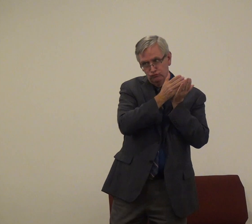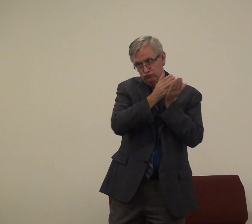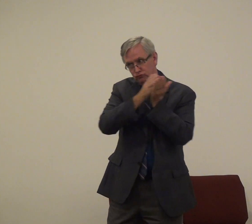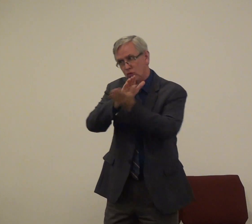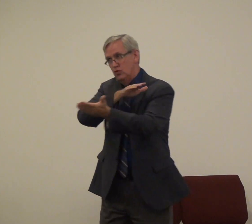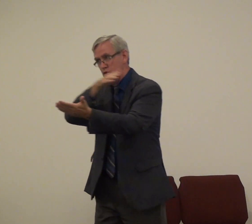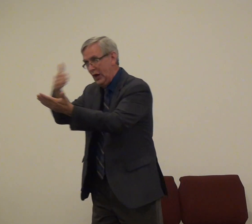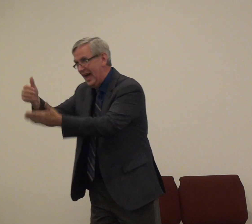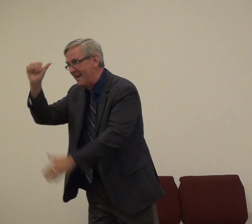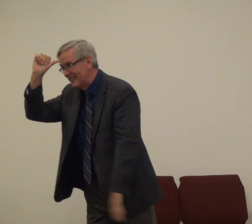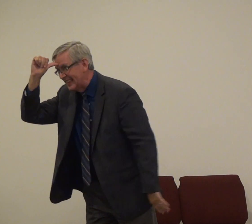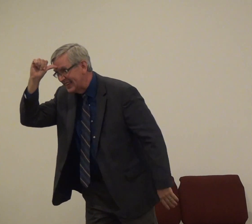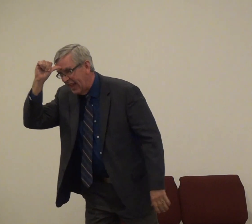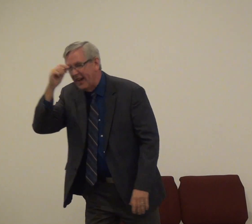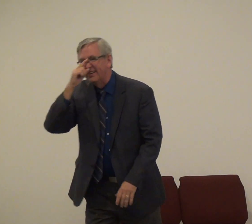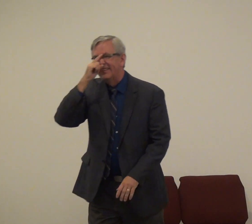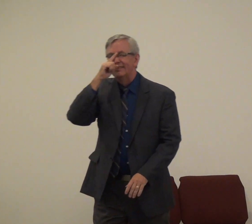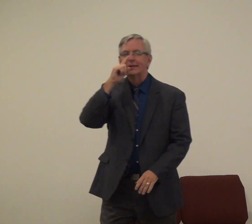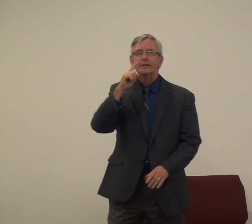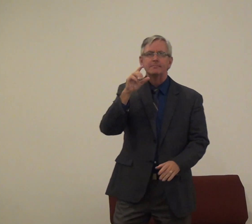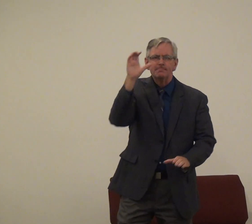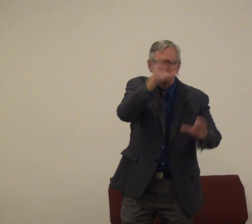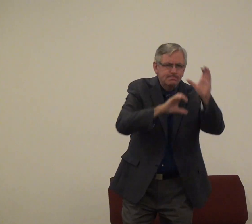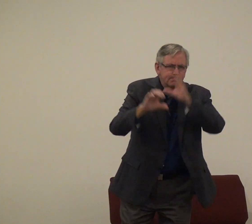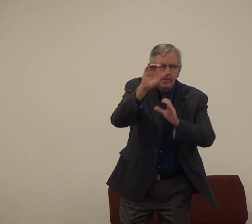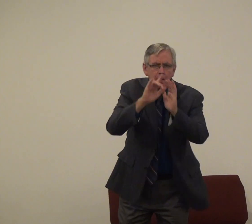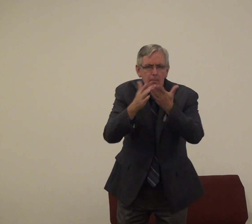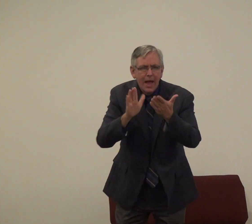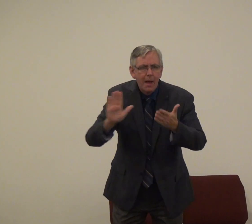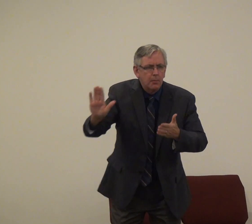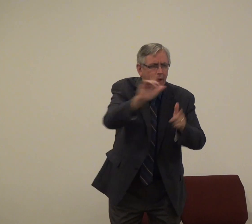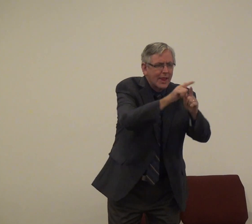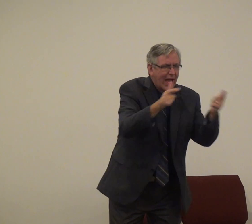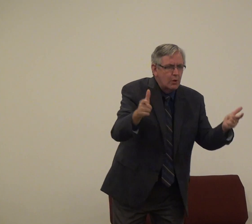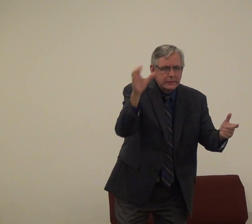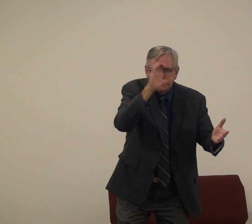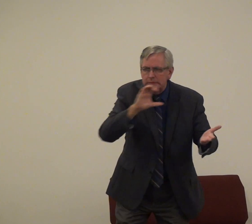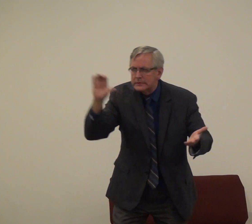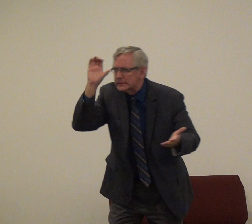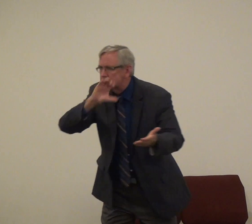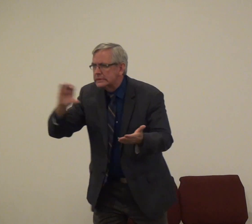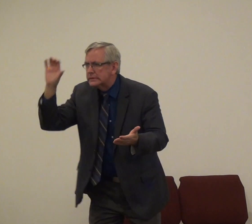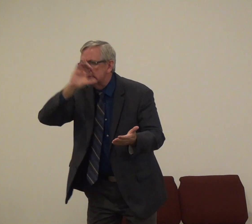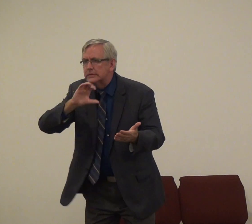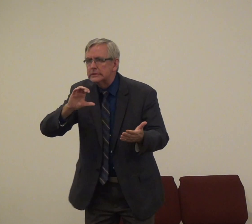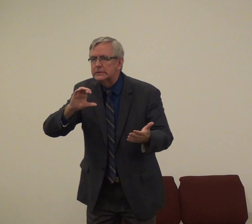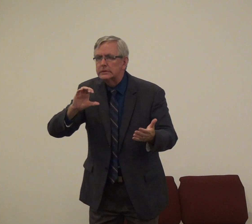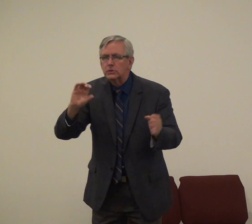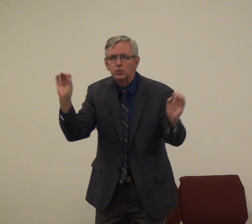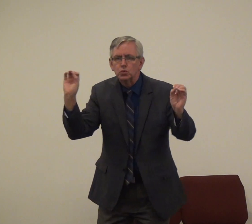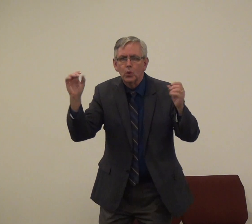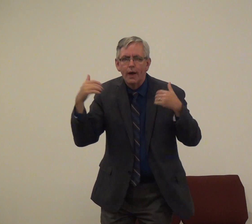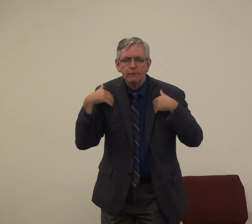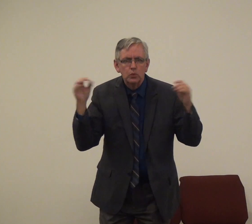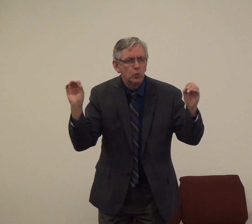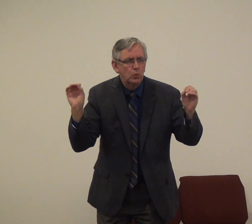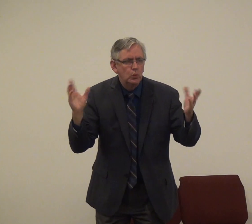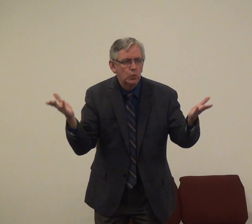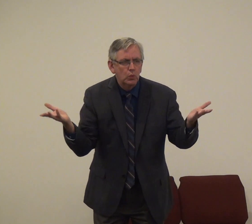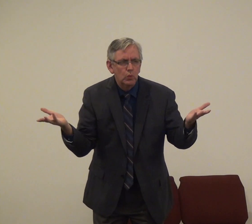to India. And so he sailed to India, and when he got there, he looked for the Bible in their language, but he couldn't find